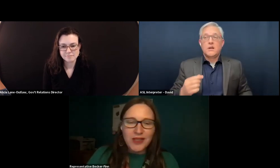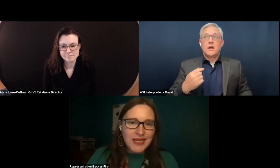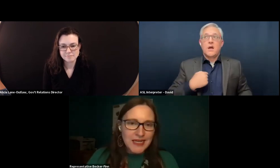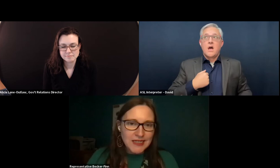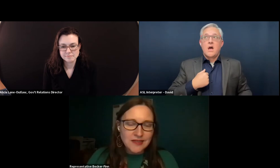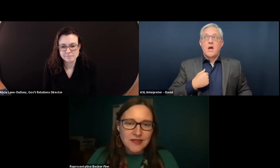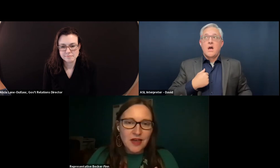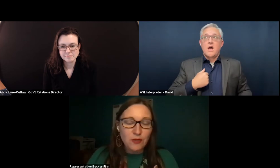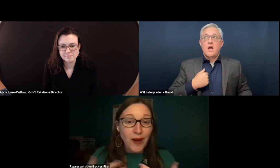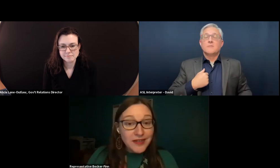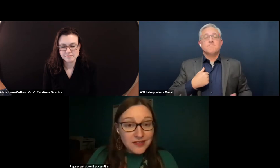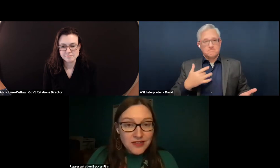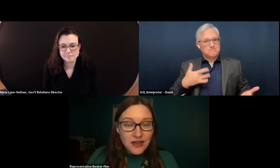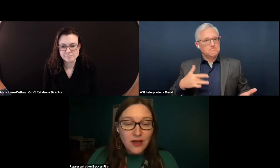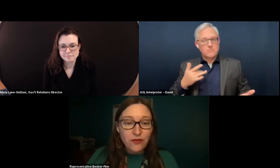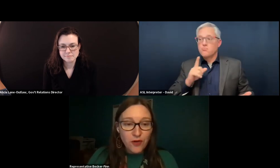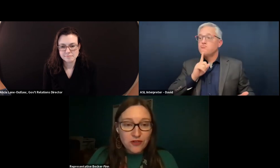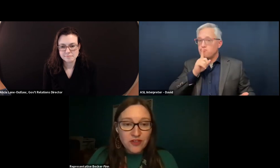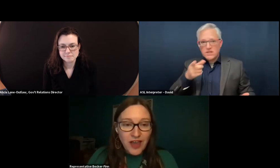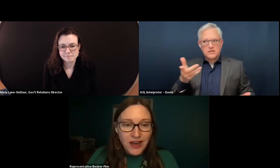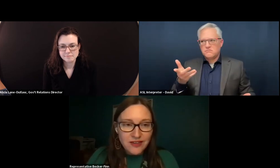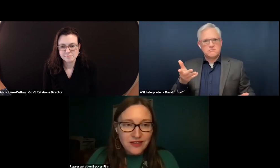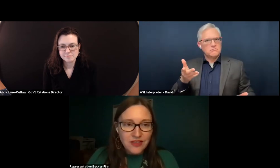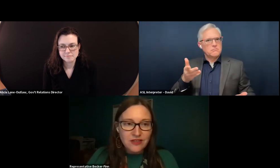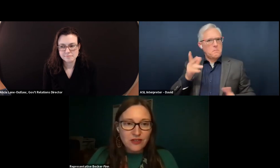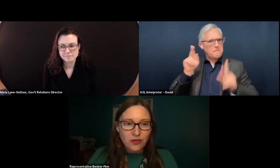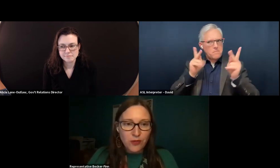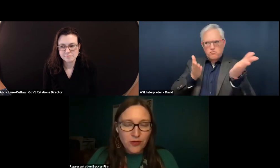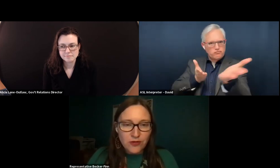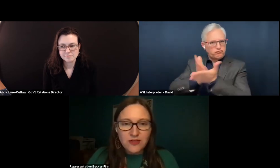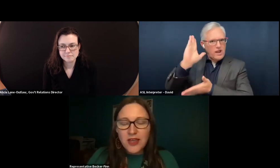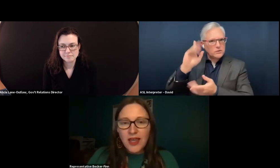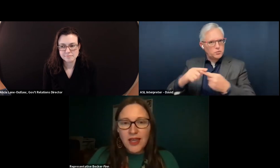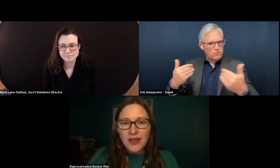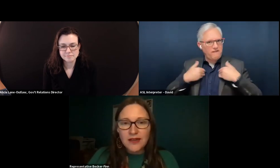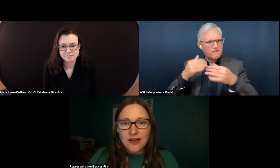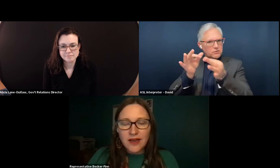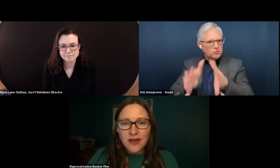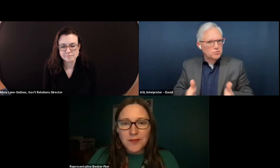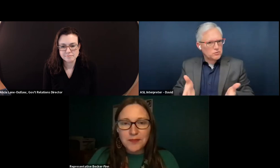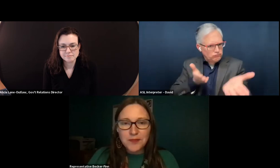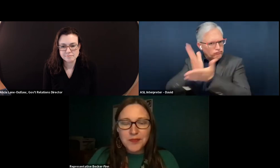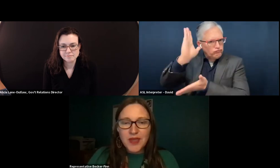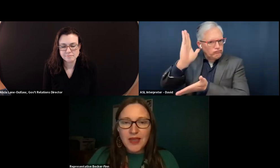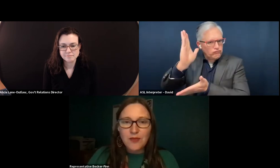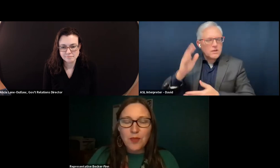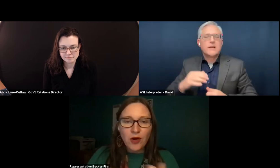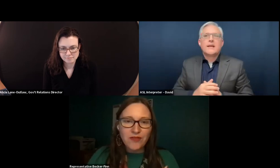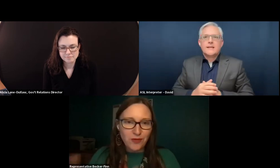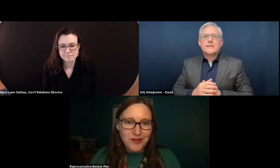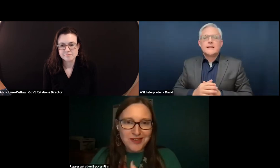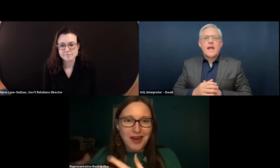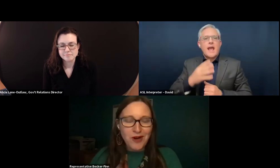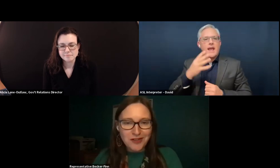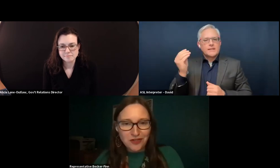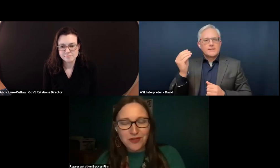this really is a right of folks to access these interpreters. And part